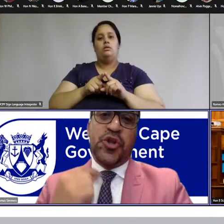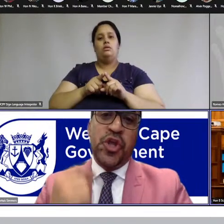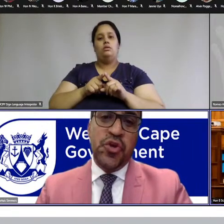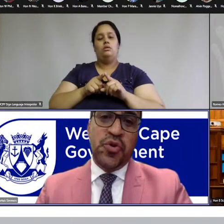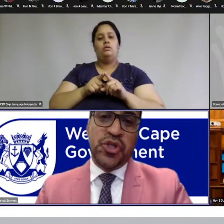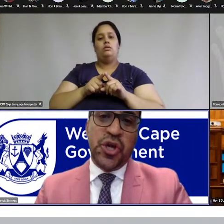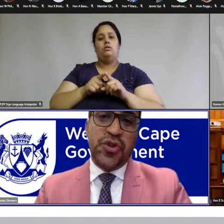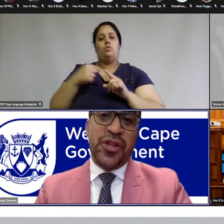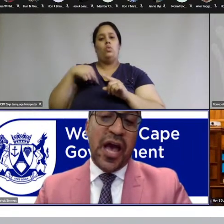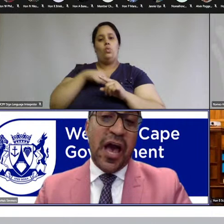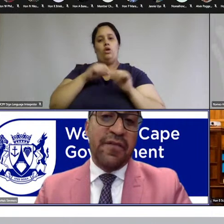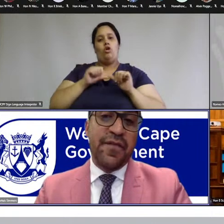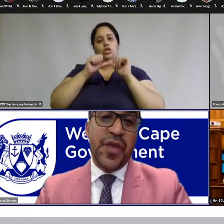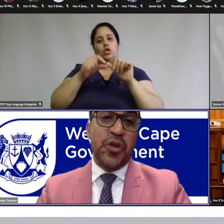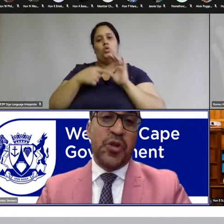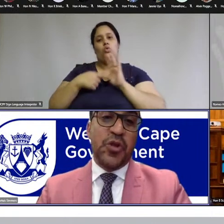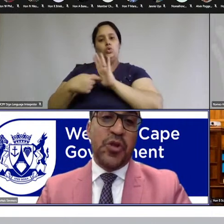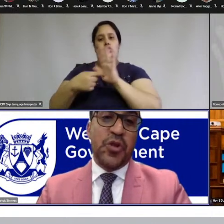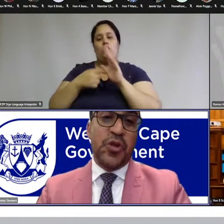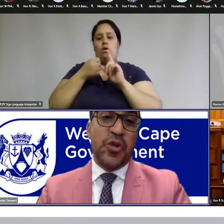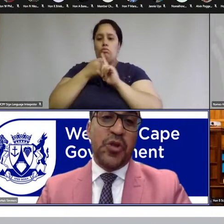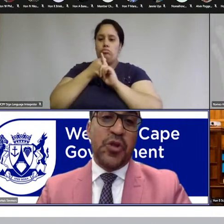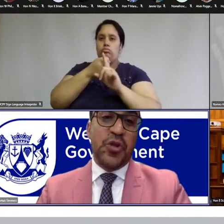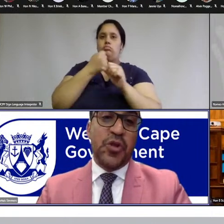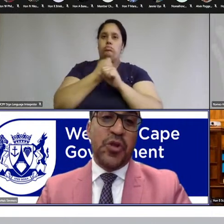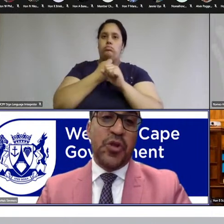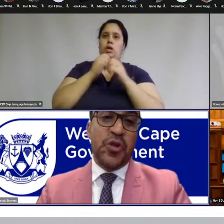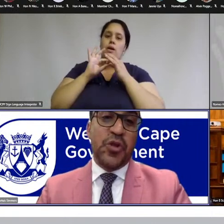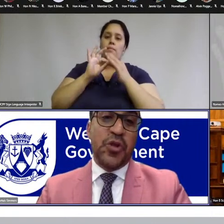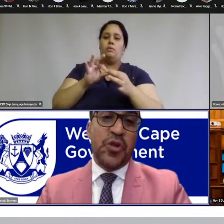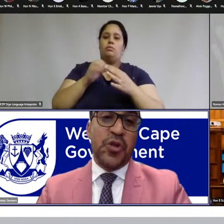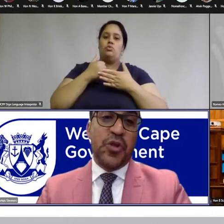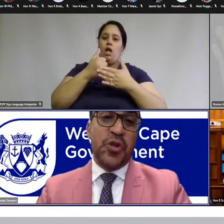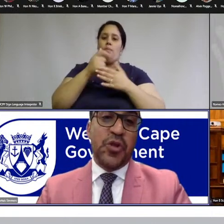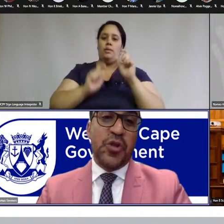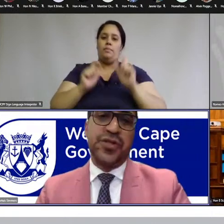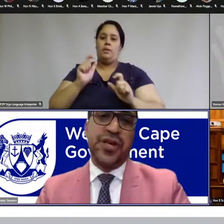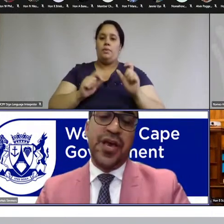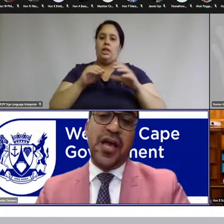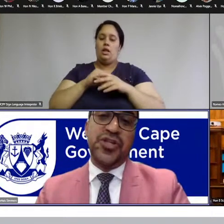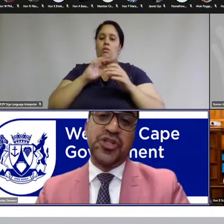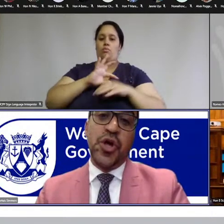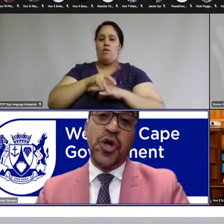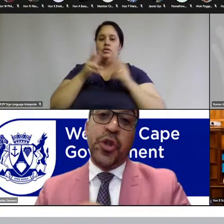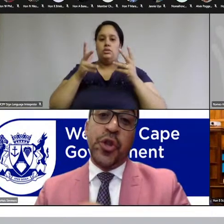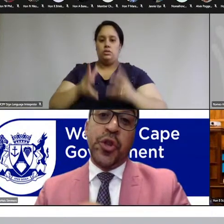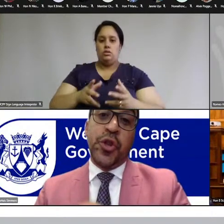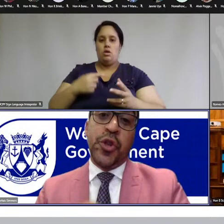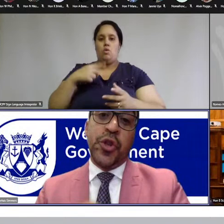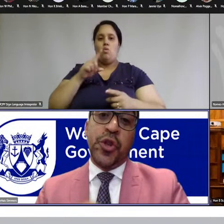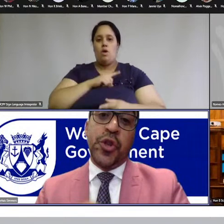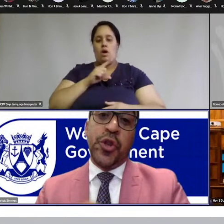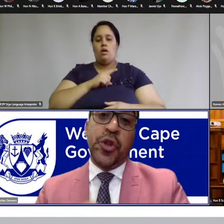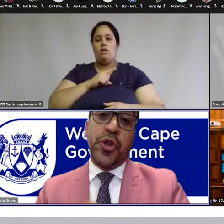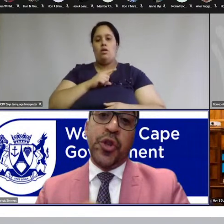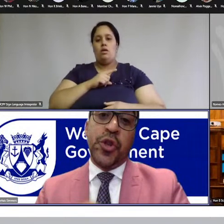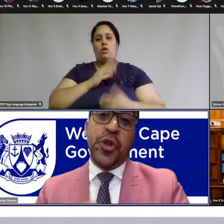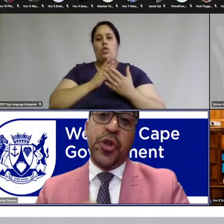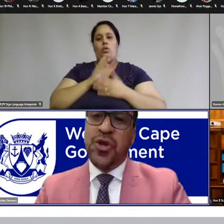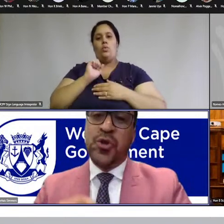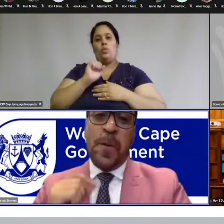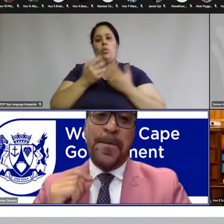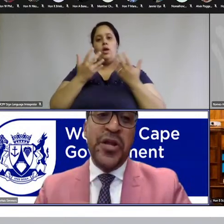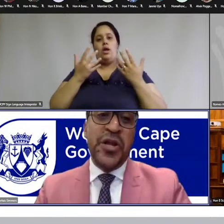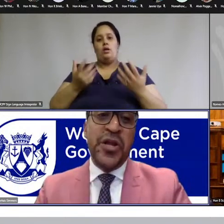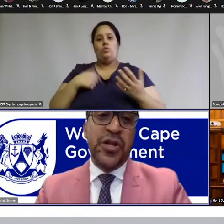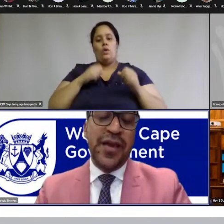Let's continue to show the drive and commitment to assist our residents in this province, as it is through your hands that